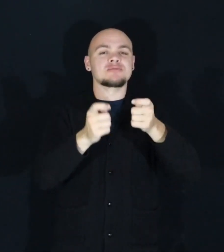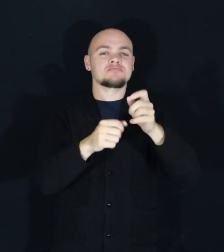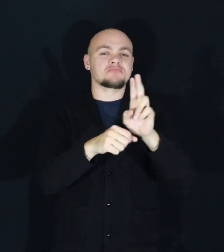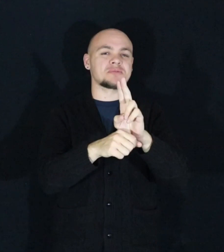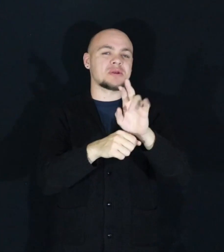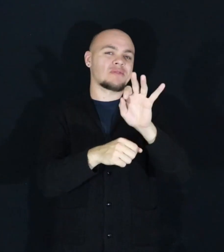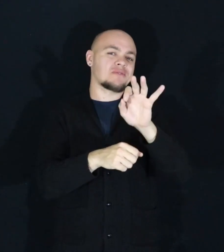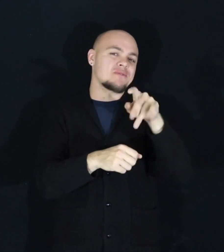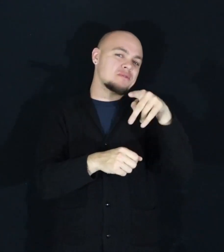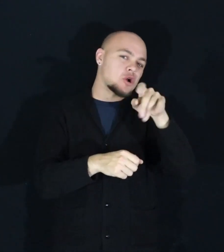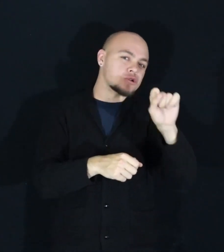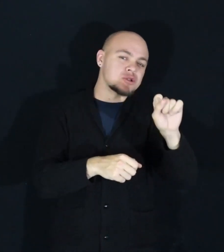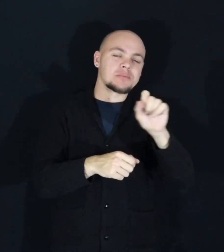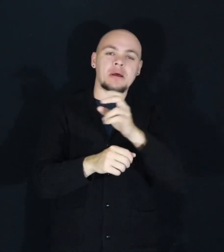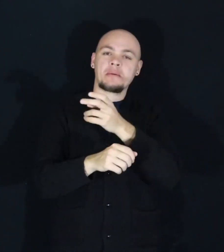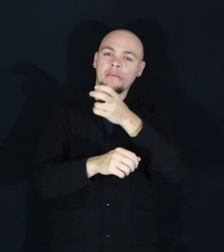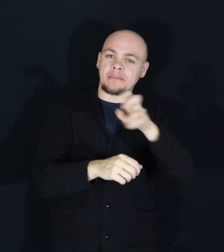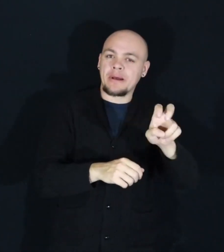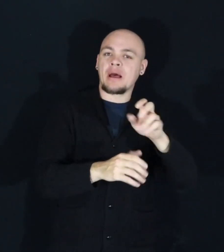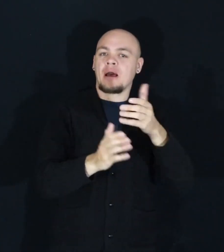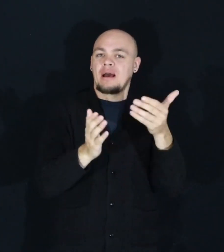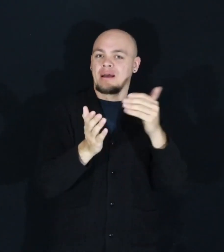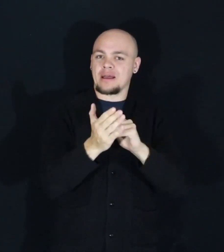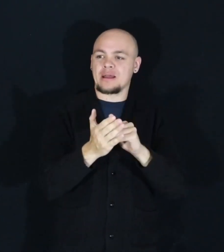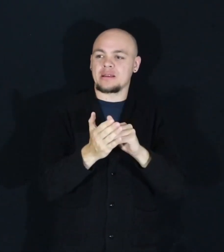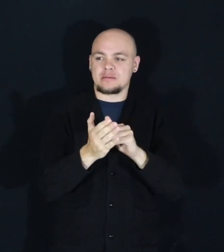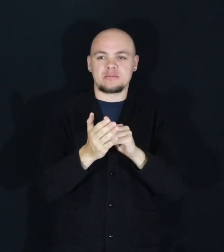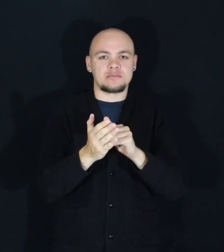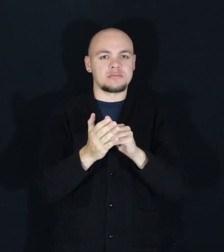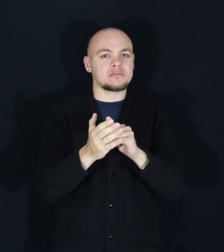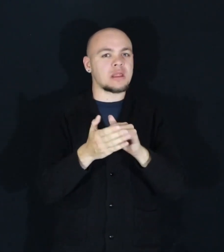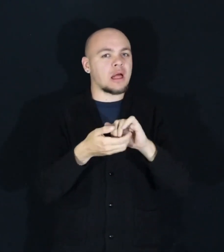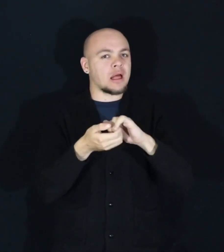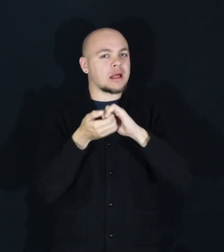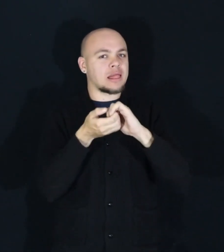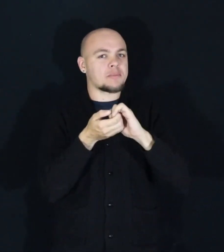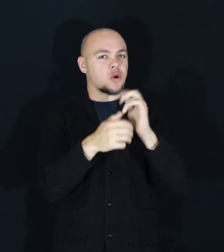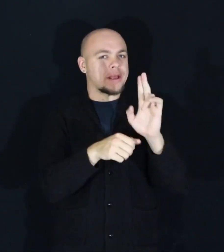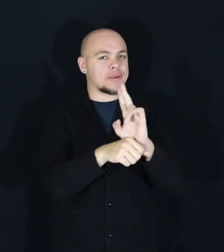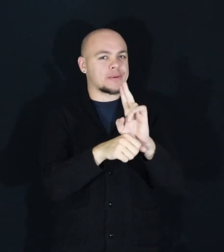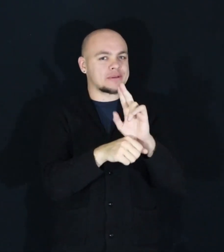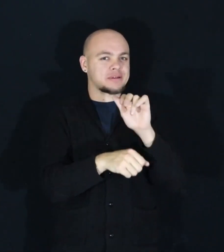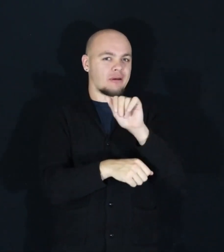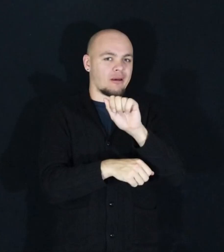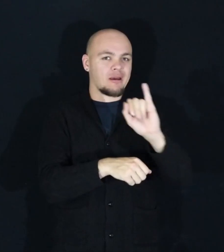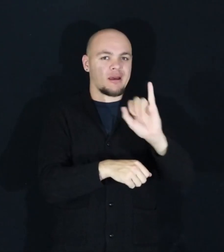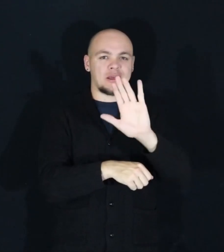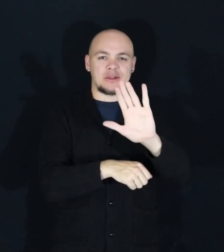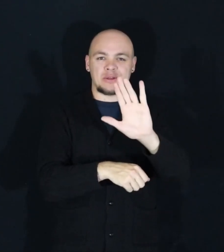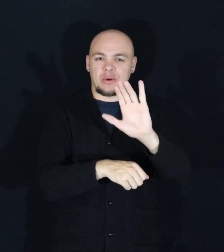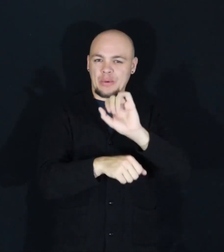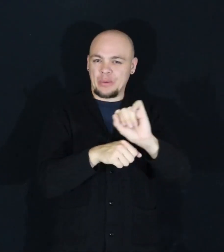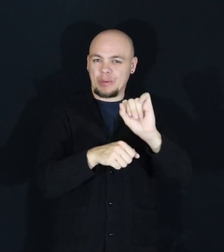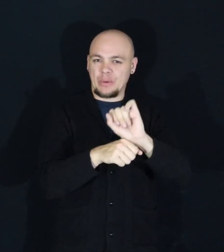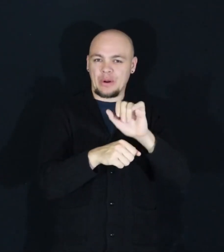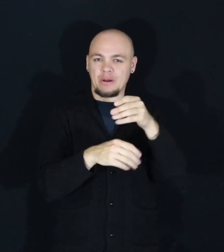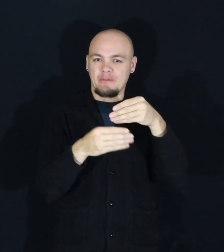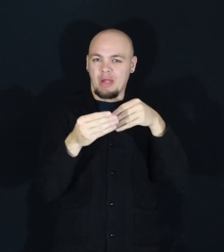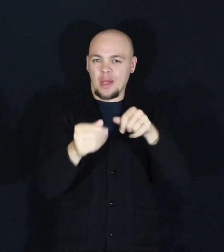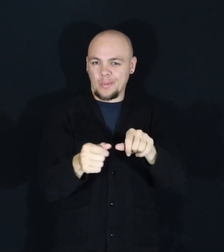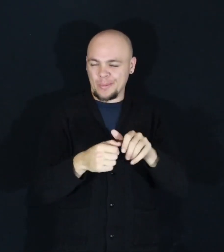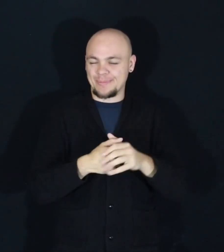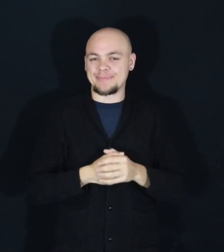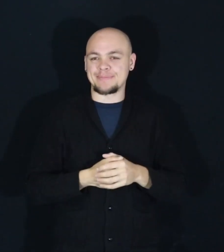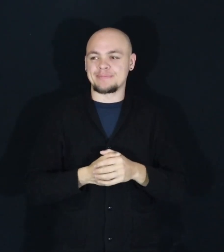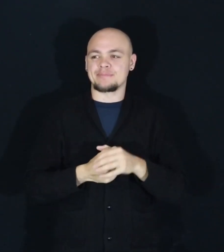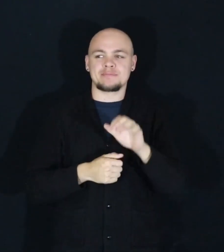and I passed it back through image to image. This is how you can collaborate with the AI in your own artistic workflow. So I